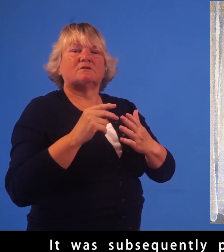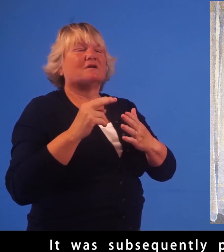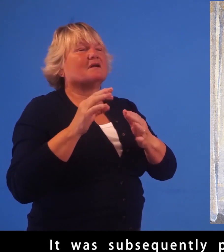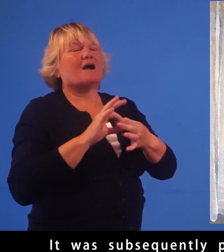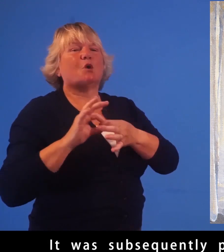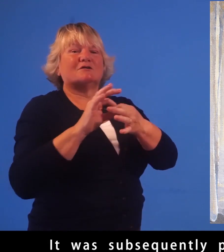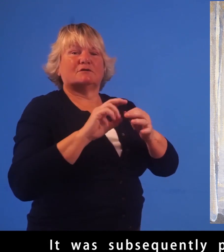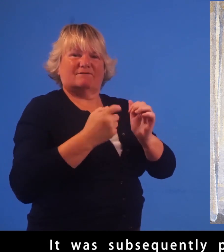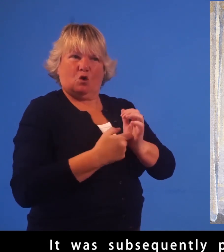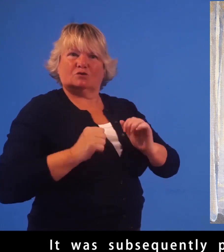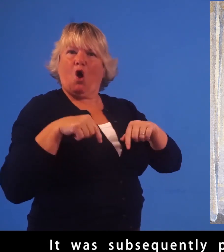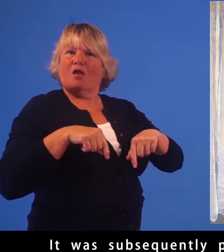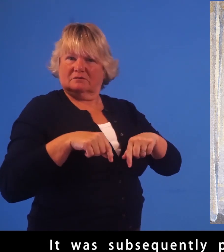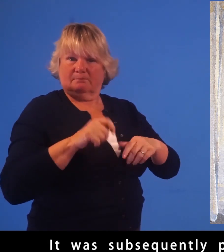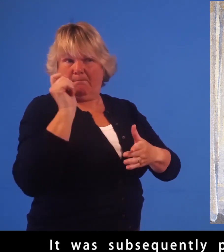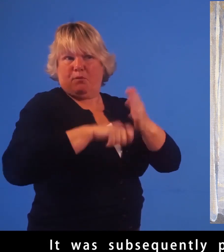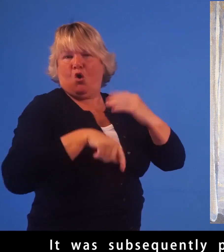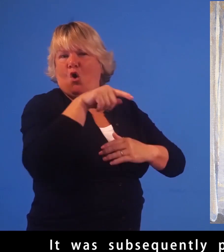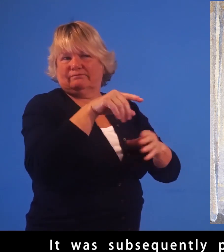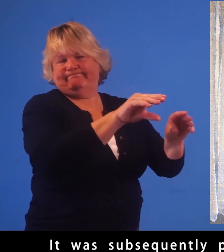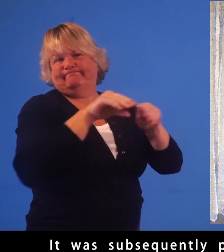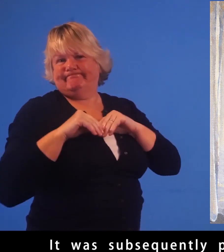the Scottish Modern Arts Association.